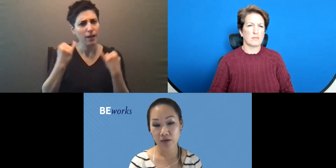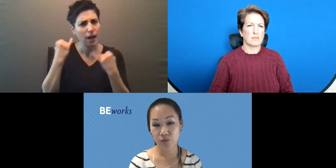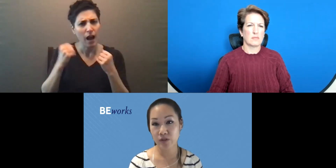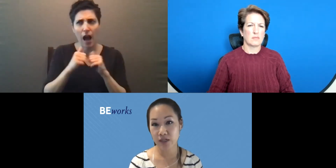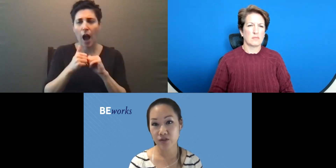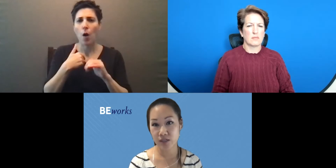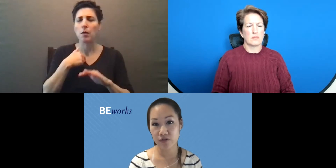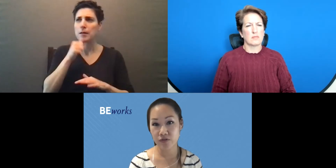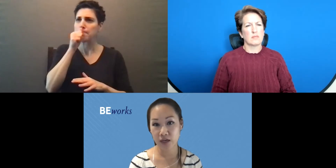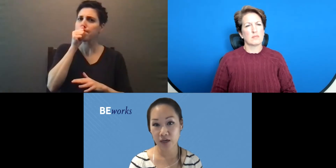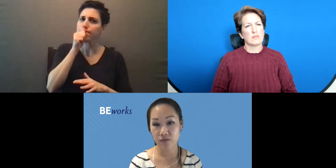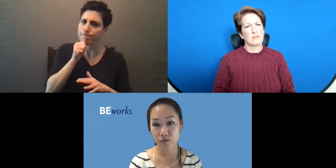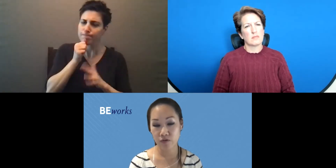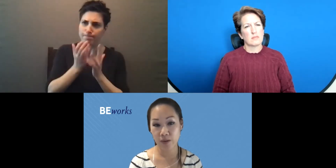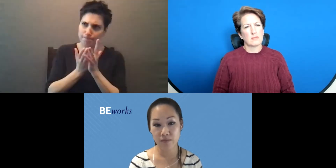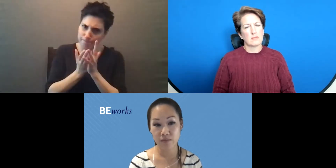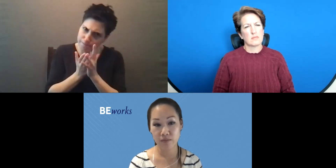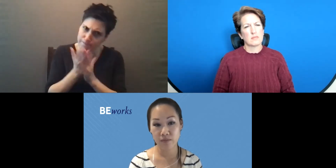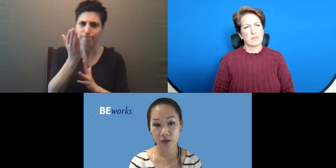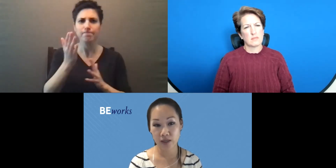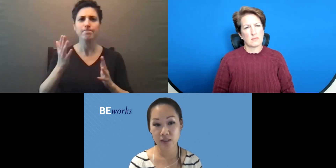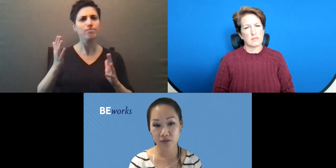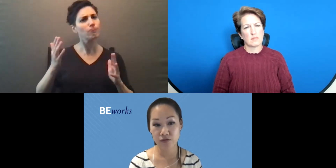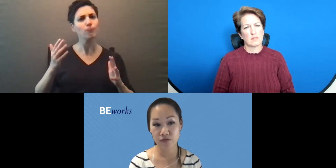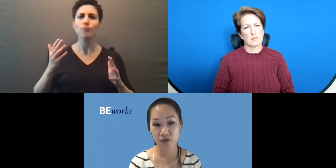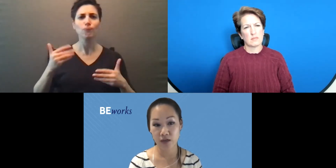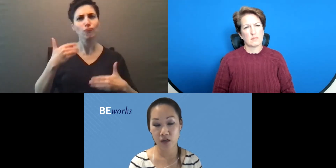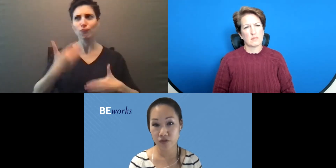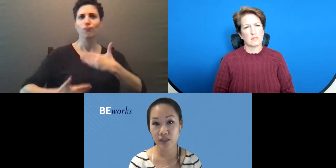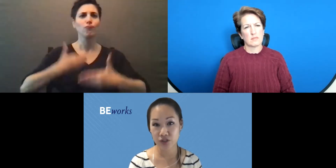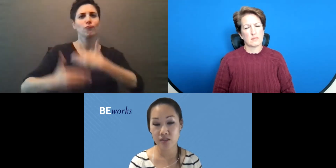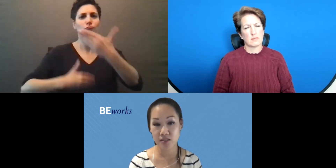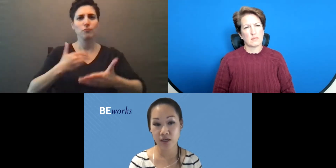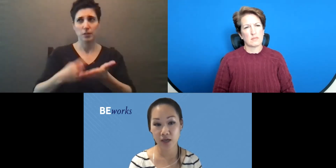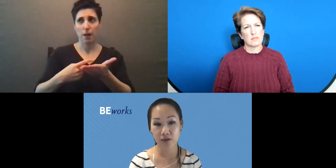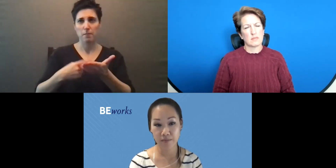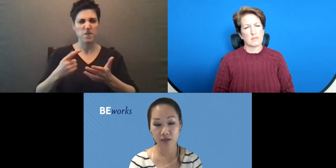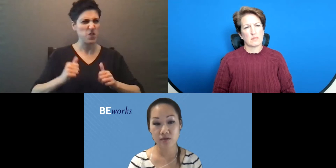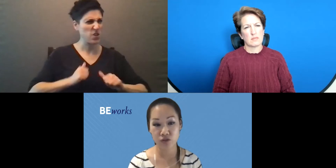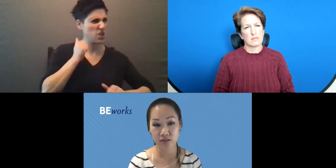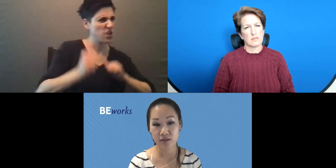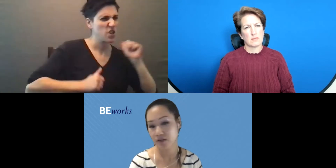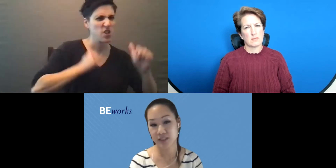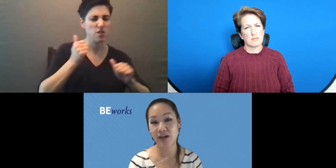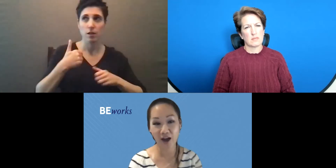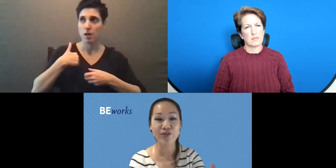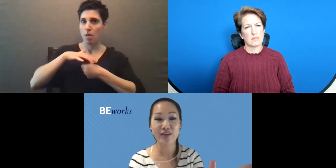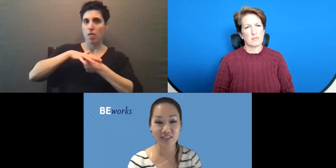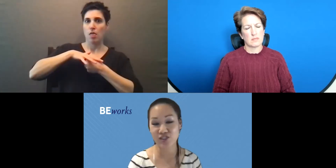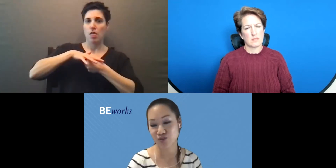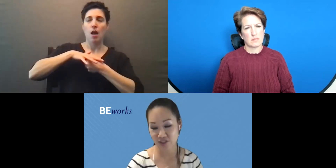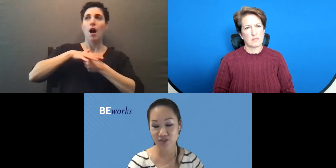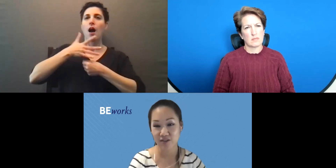on how to protect yourself from aggressive conversations, and how that may how you